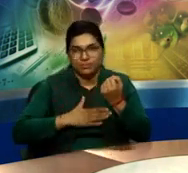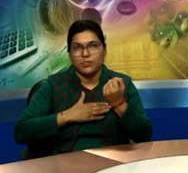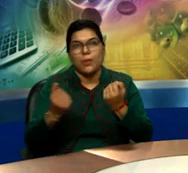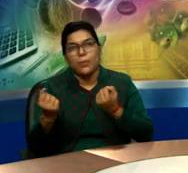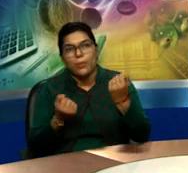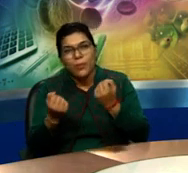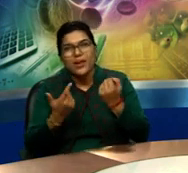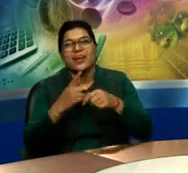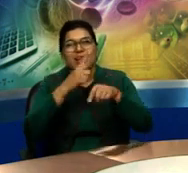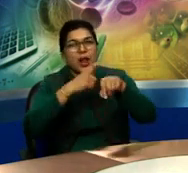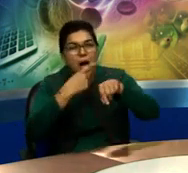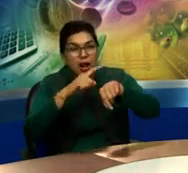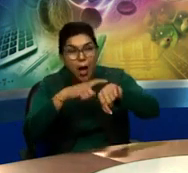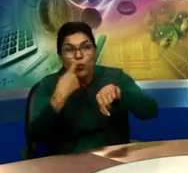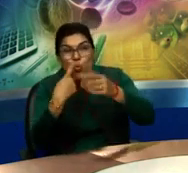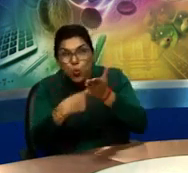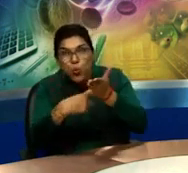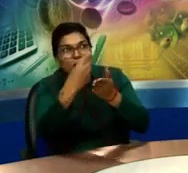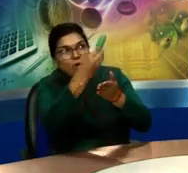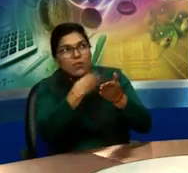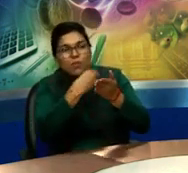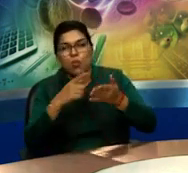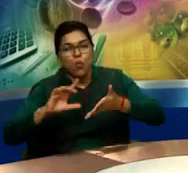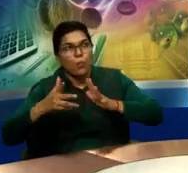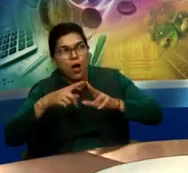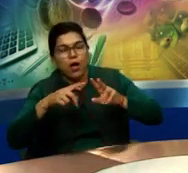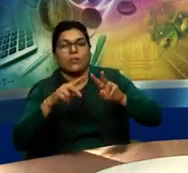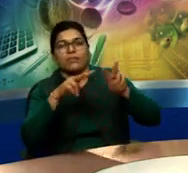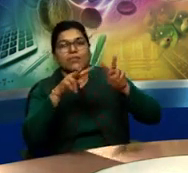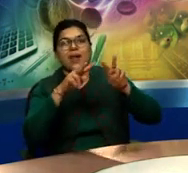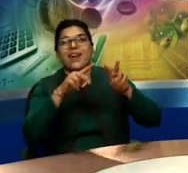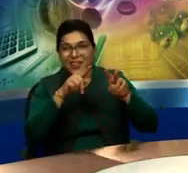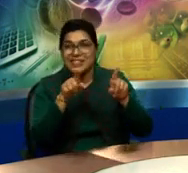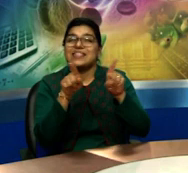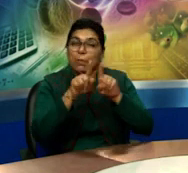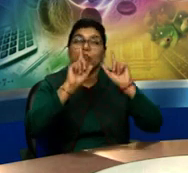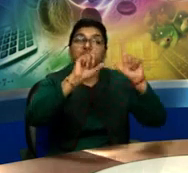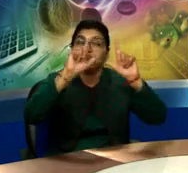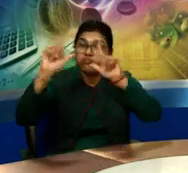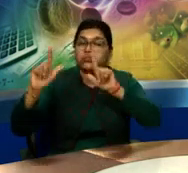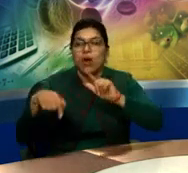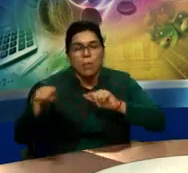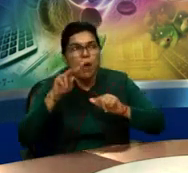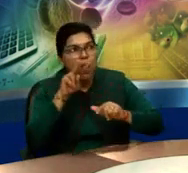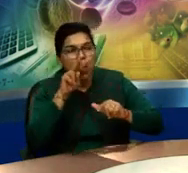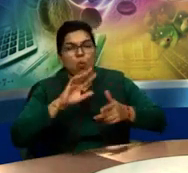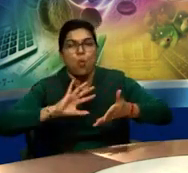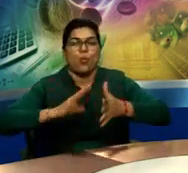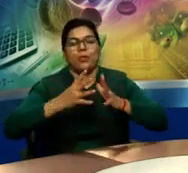So any work we are doing, we should be regular, we should be punctual, we should complete our work on